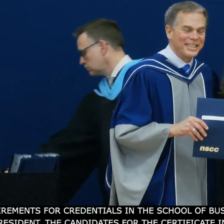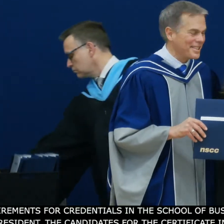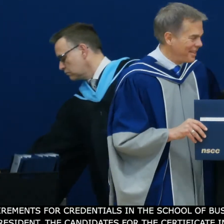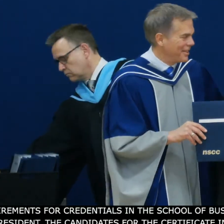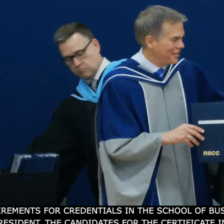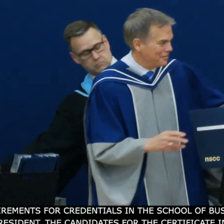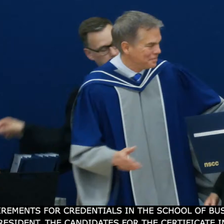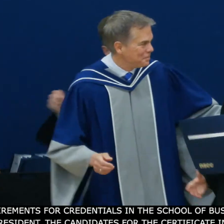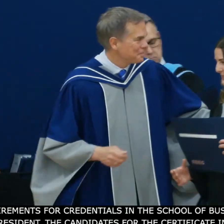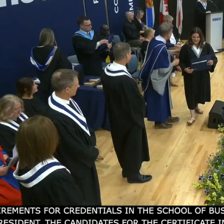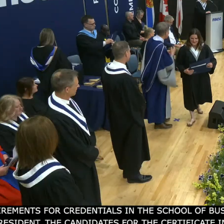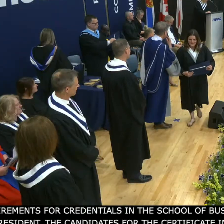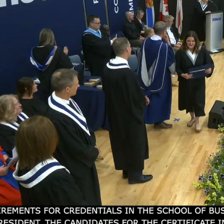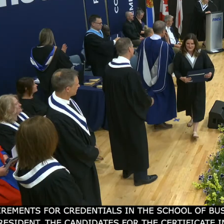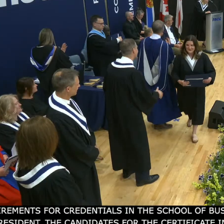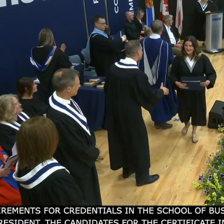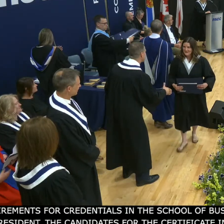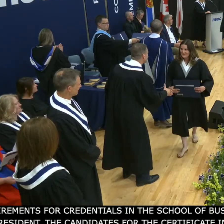Elizabeth Coates.